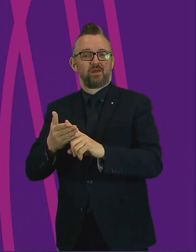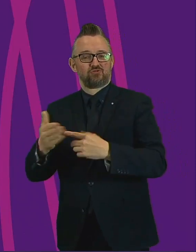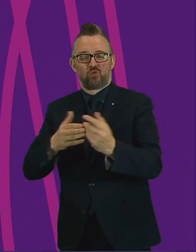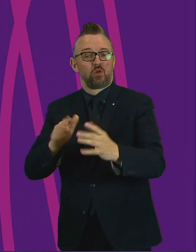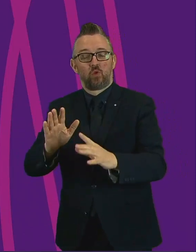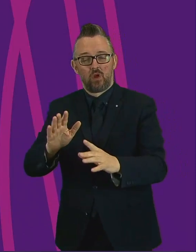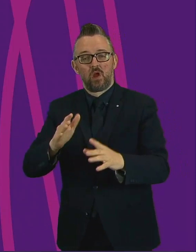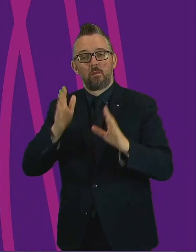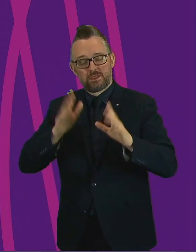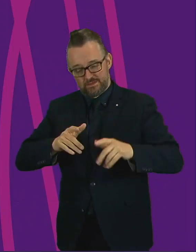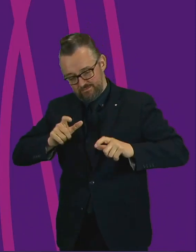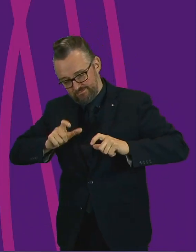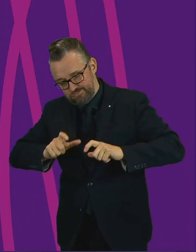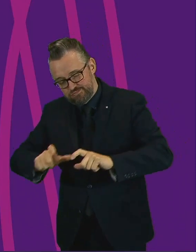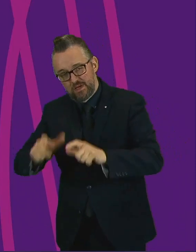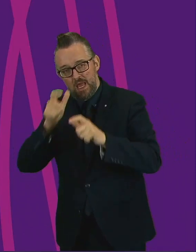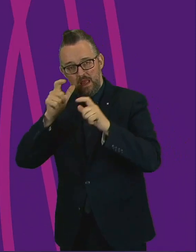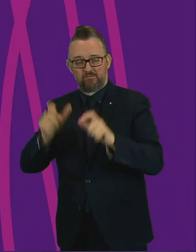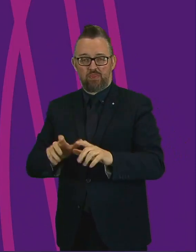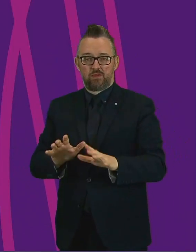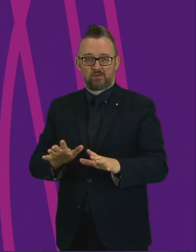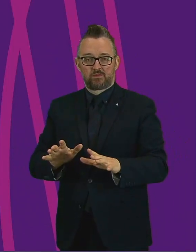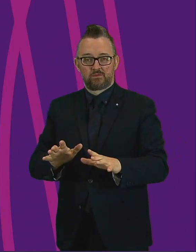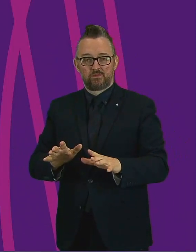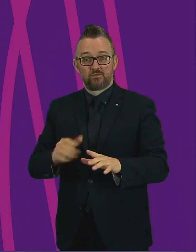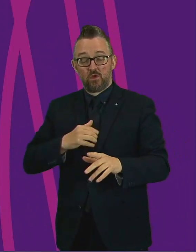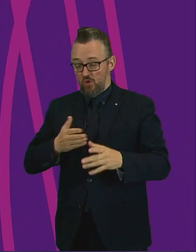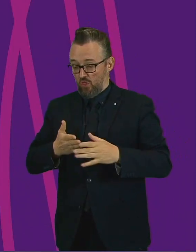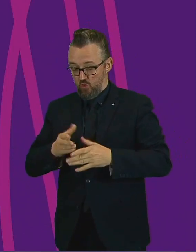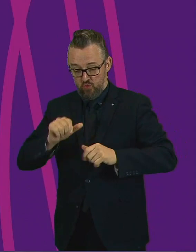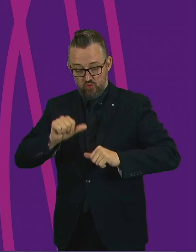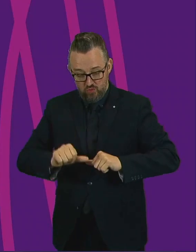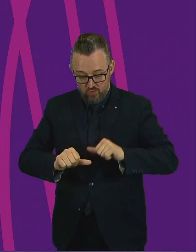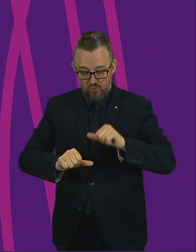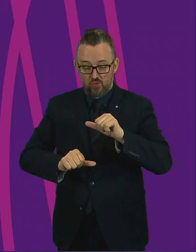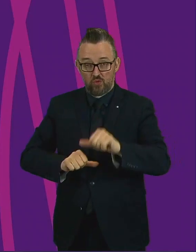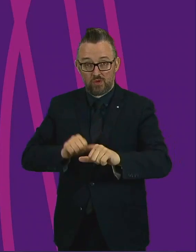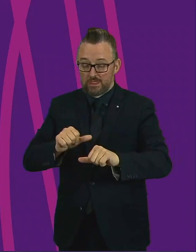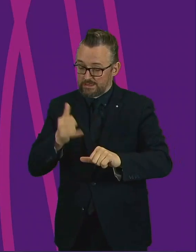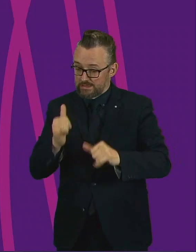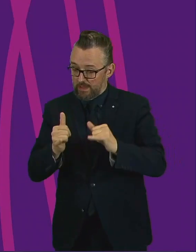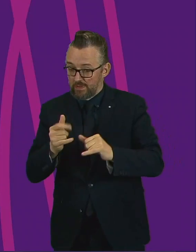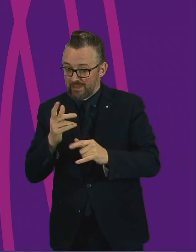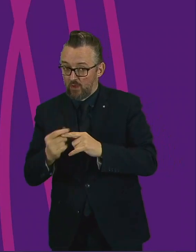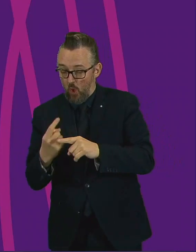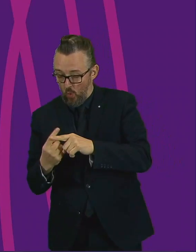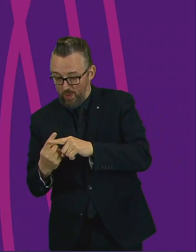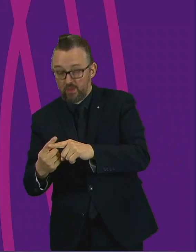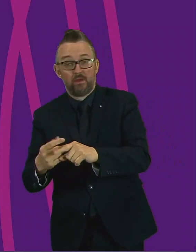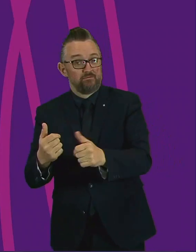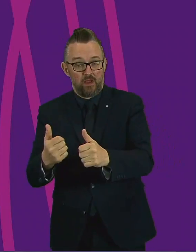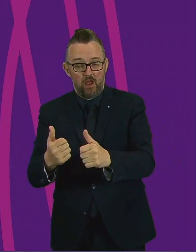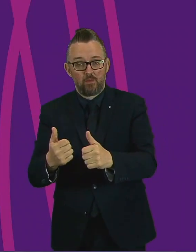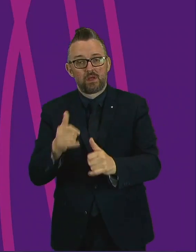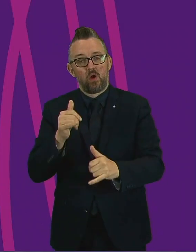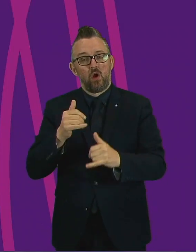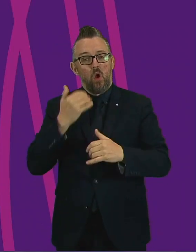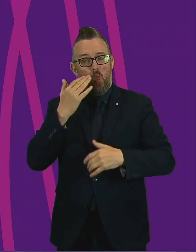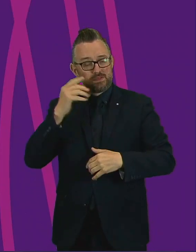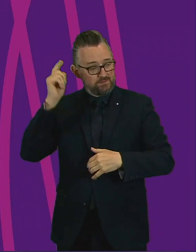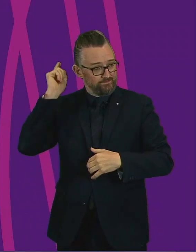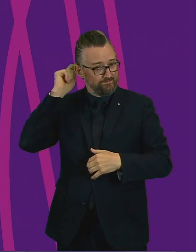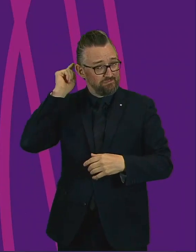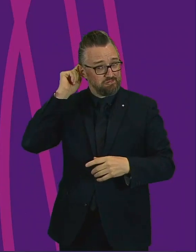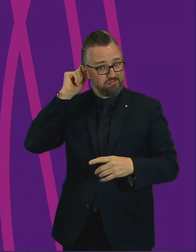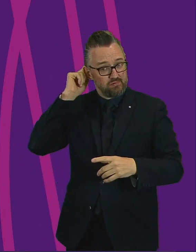And we will try, as we go through the route map, to accelerate things where we can, but also at all stages keep in mind the